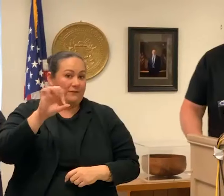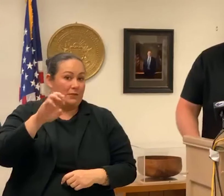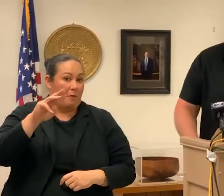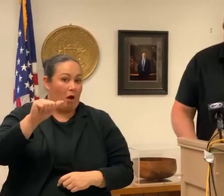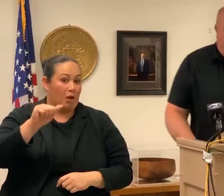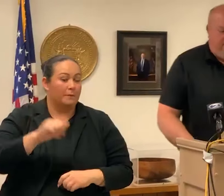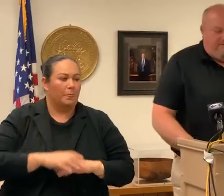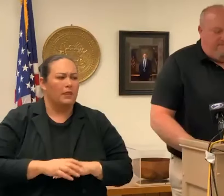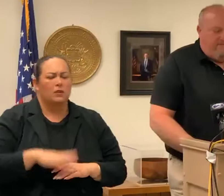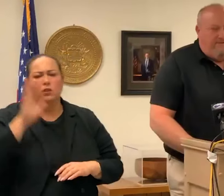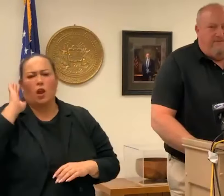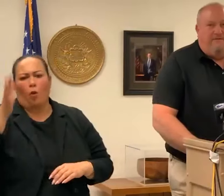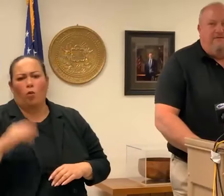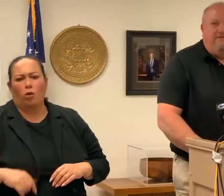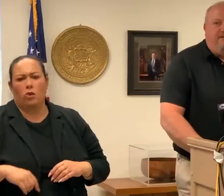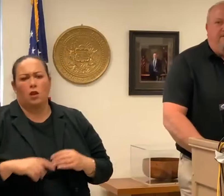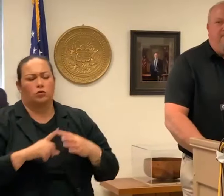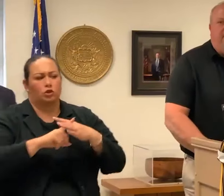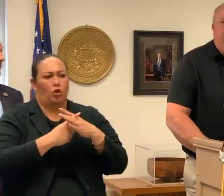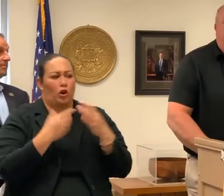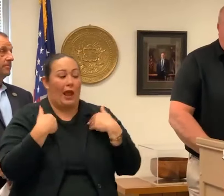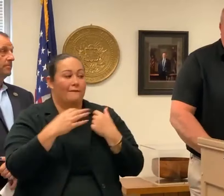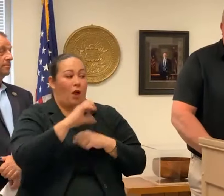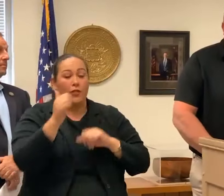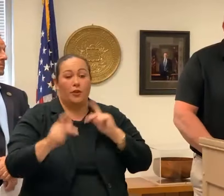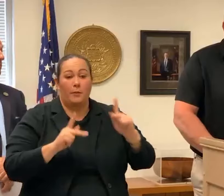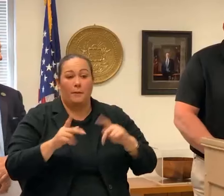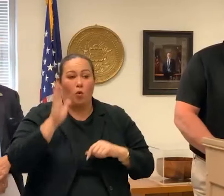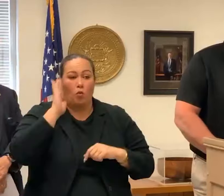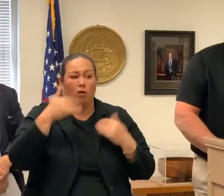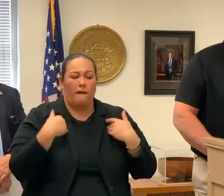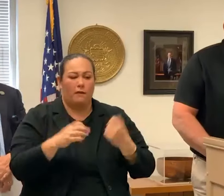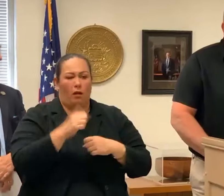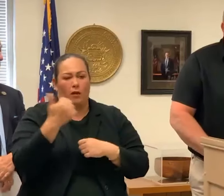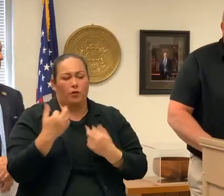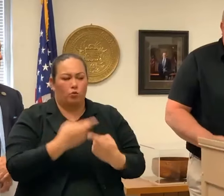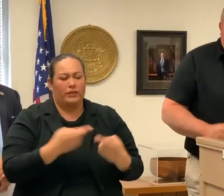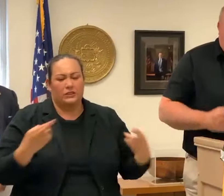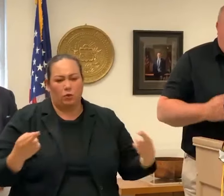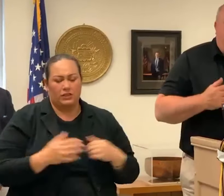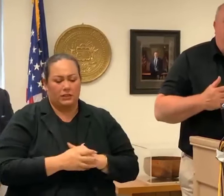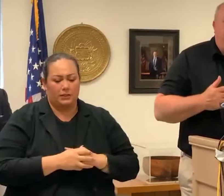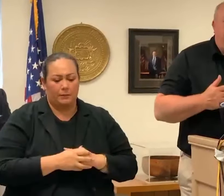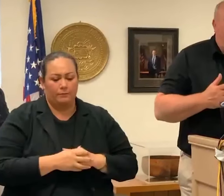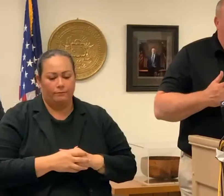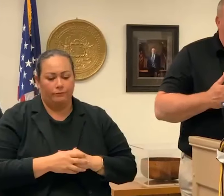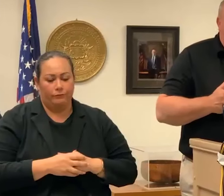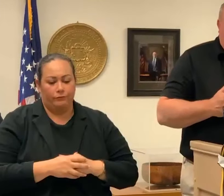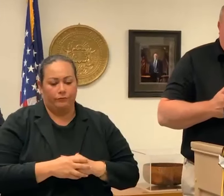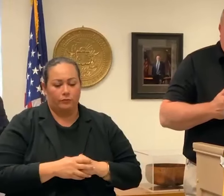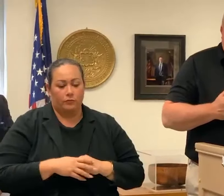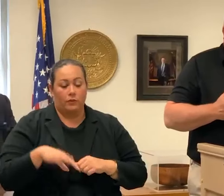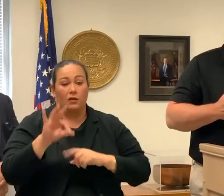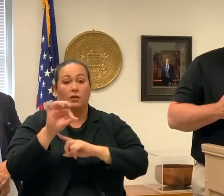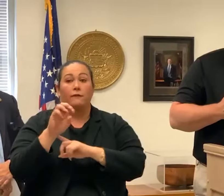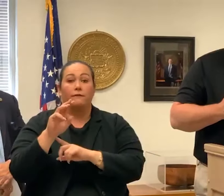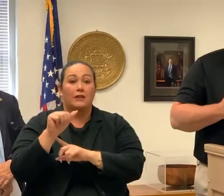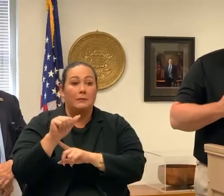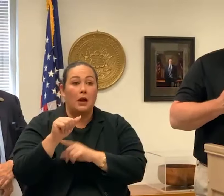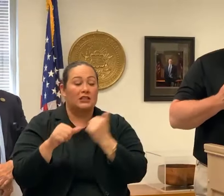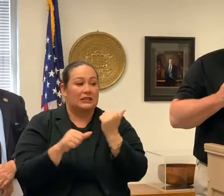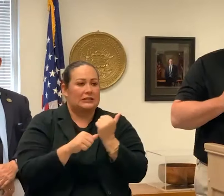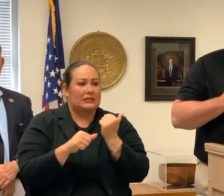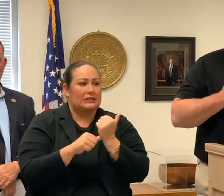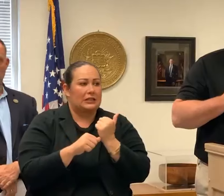Yeah, let me go ahead and start, and I'm sure that there's others here that bring other resources to the table. FEMA's assistance is